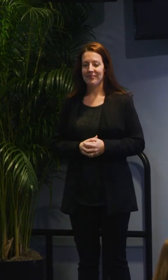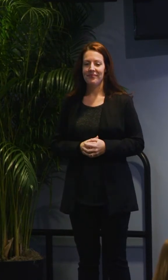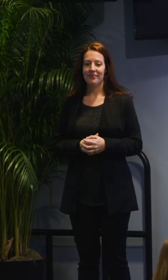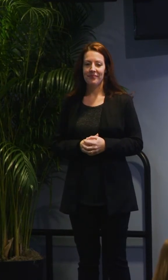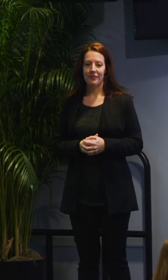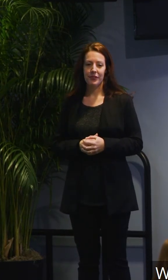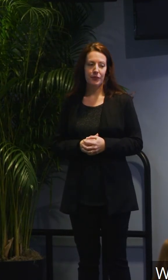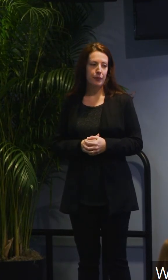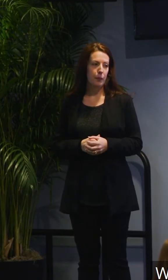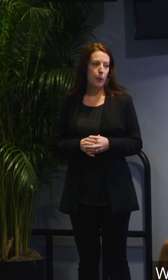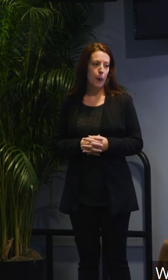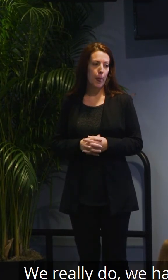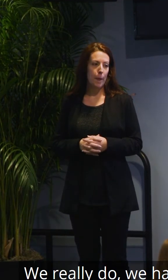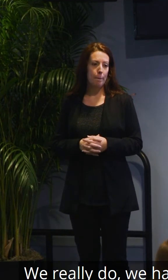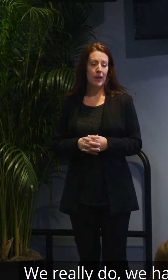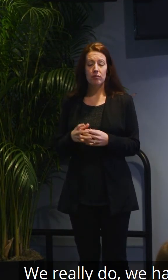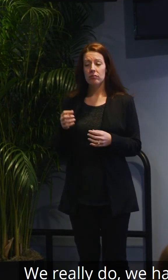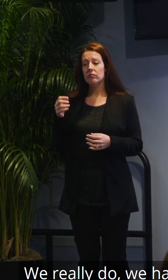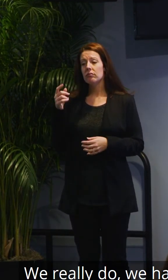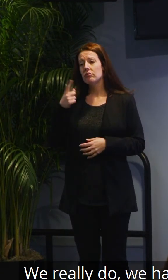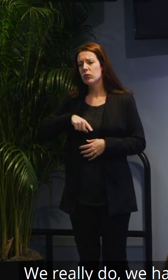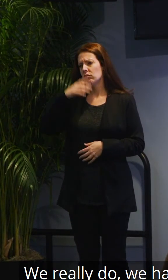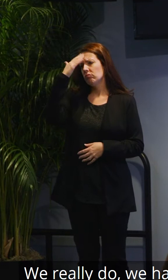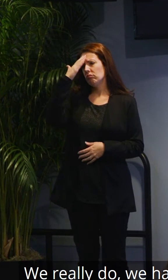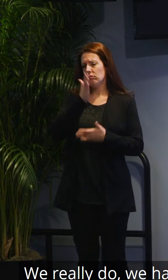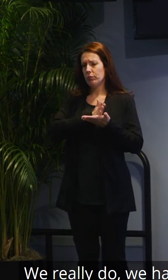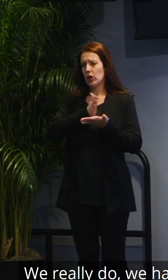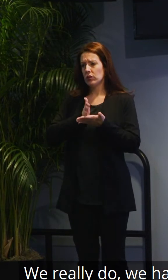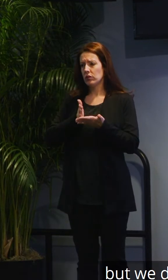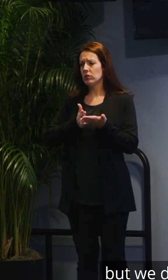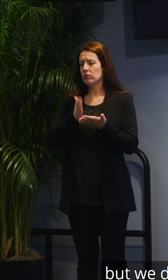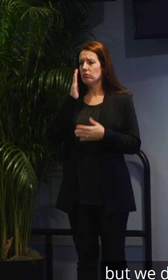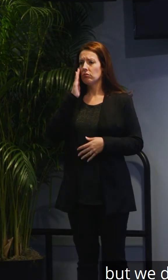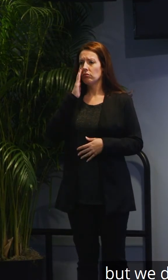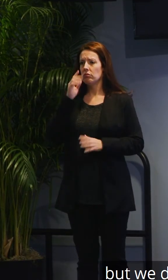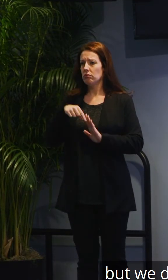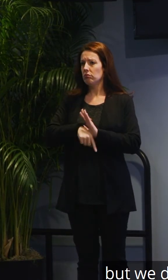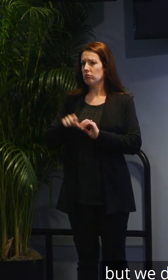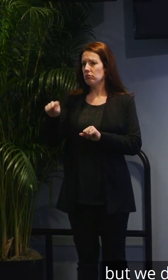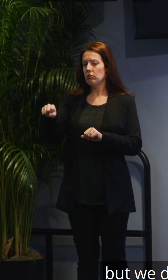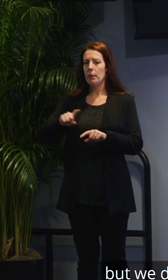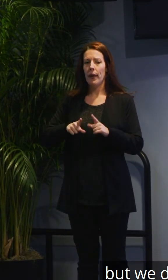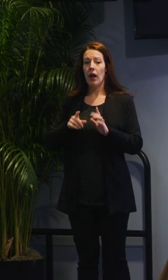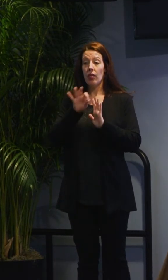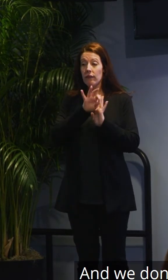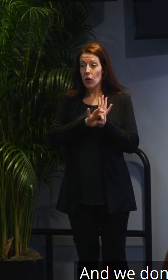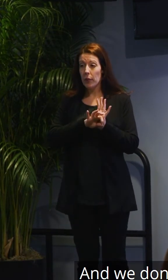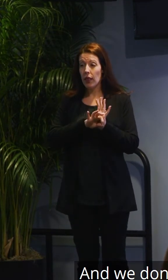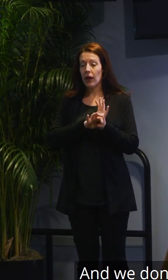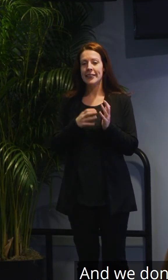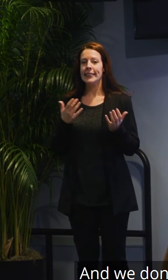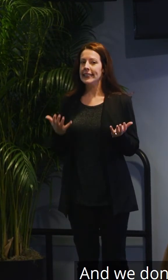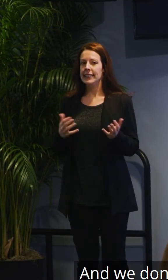think. We know these parts. We really do. We have great information about the parts, but we don't yet know the formula, and